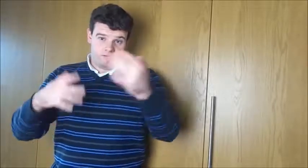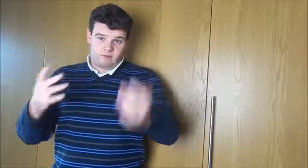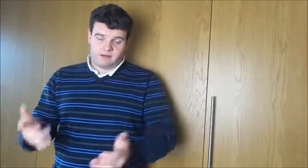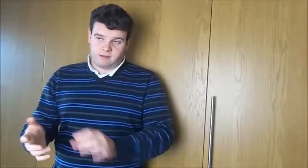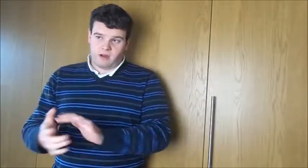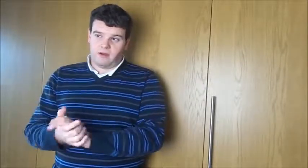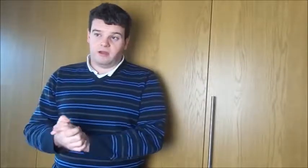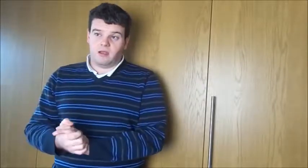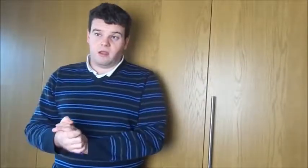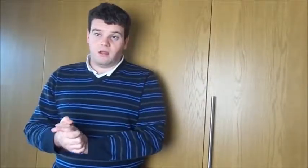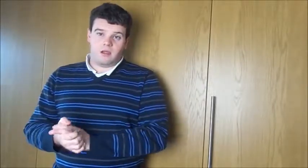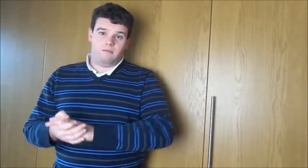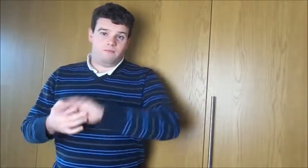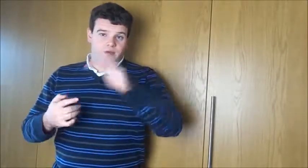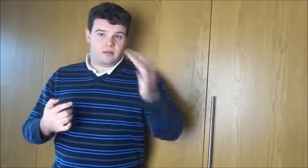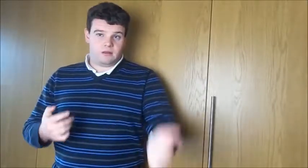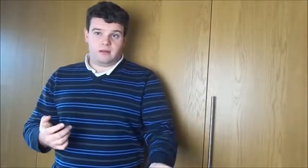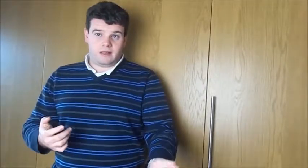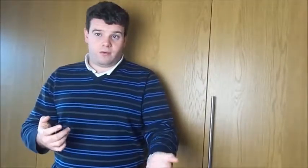she married Prince Leopold.